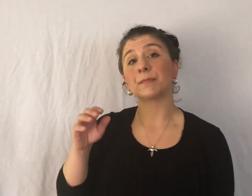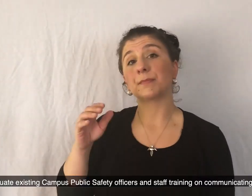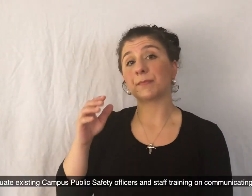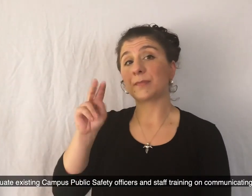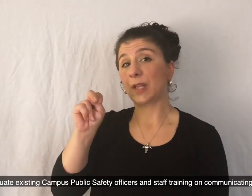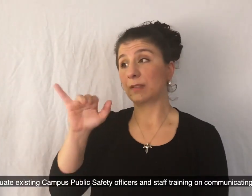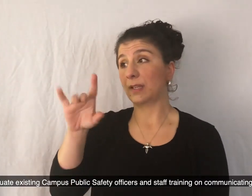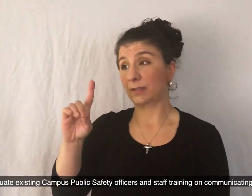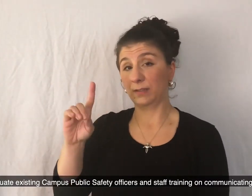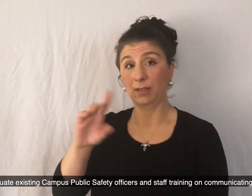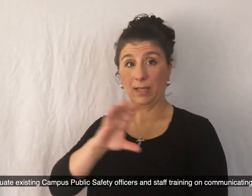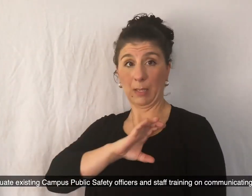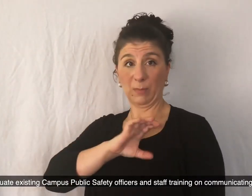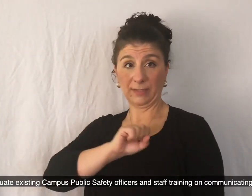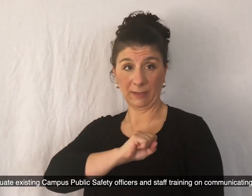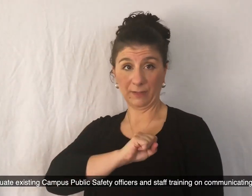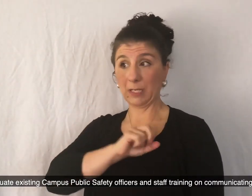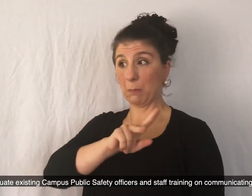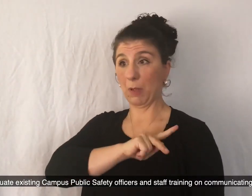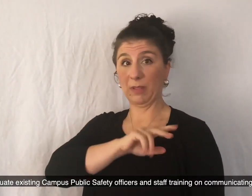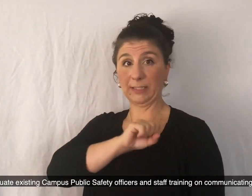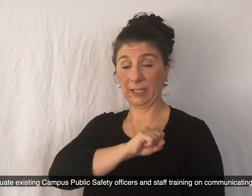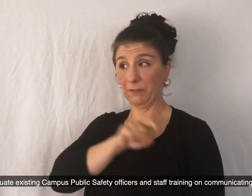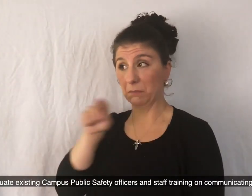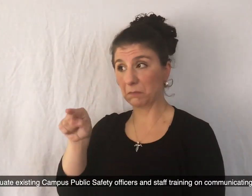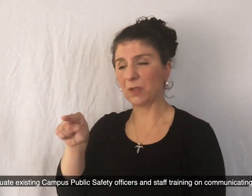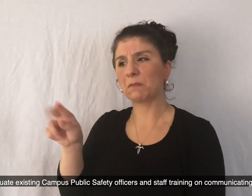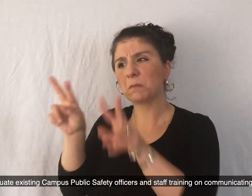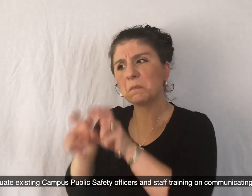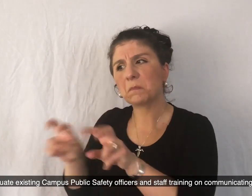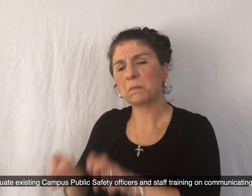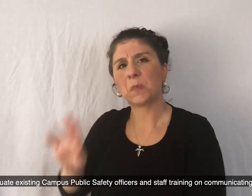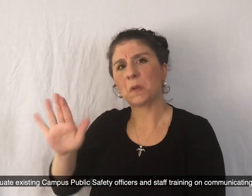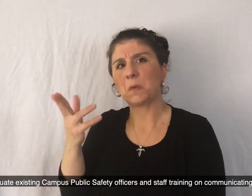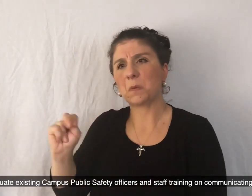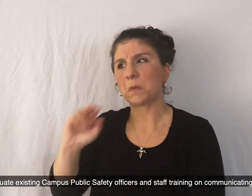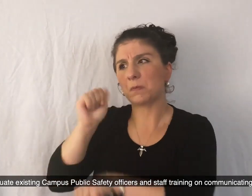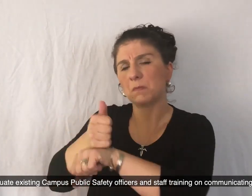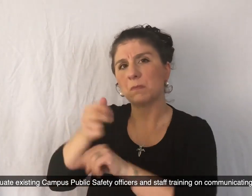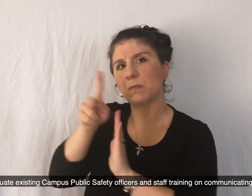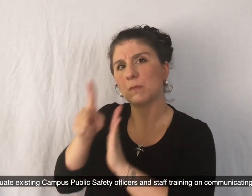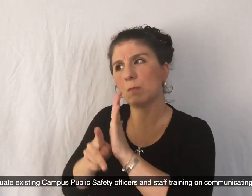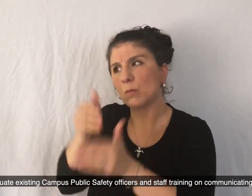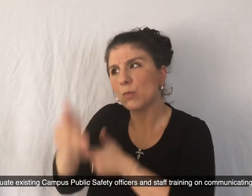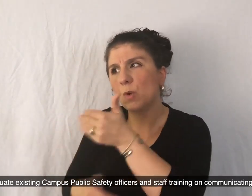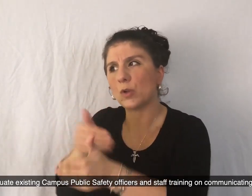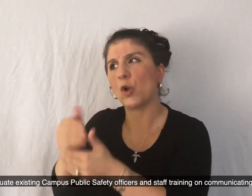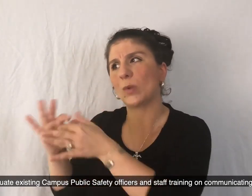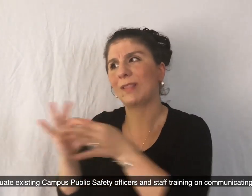Evaluate existing campus public safety officers and staff training on communicating with